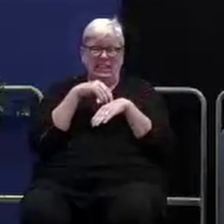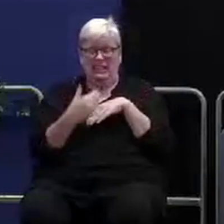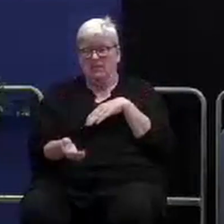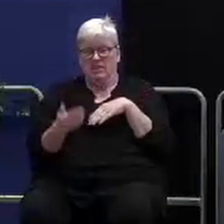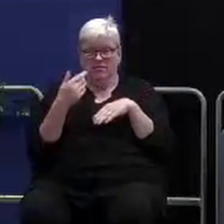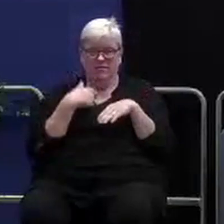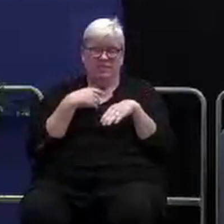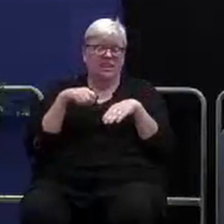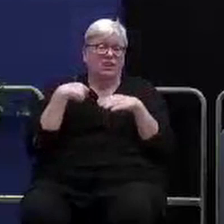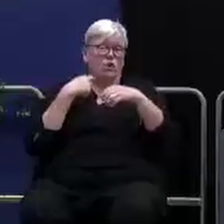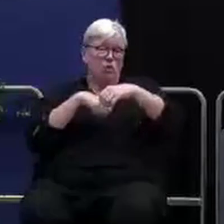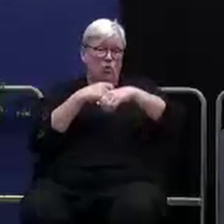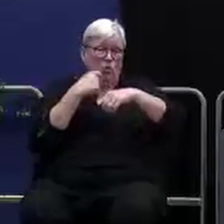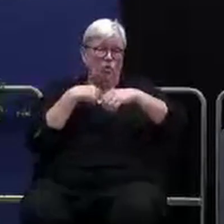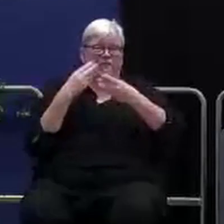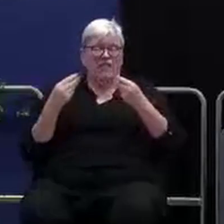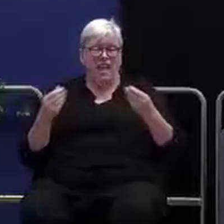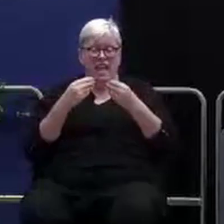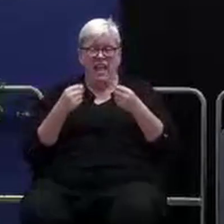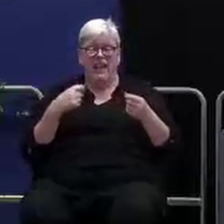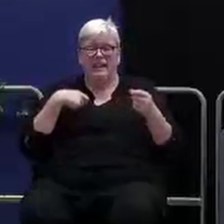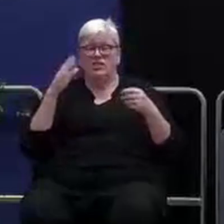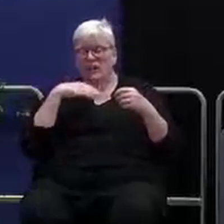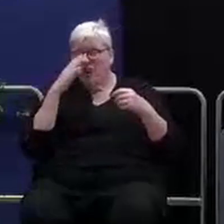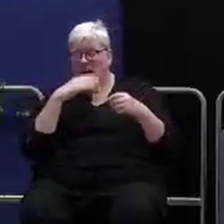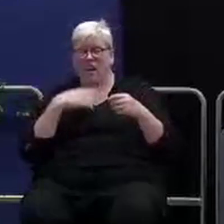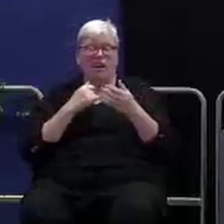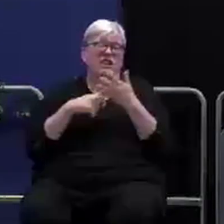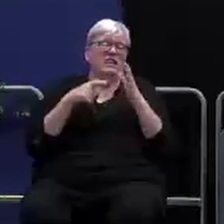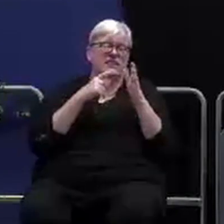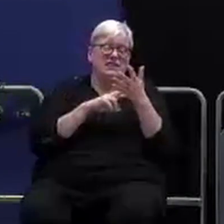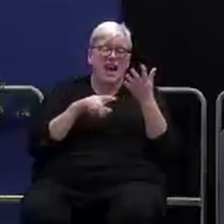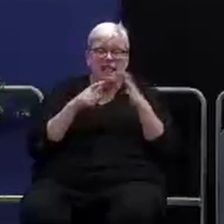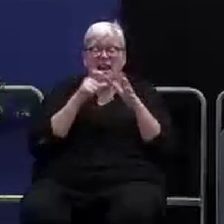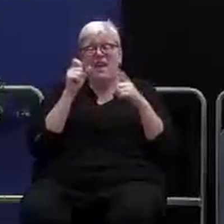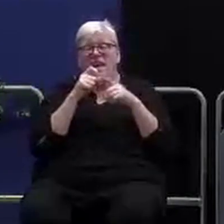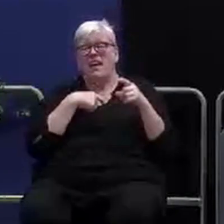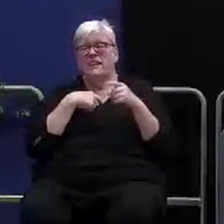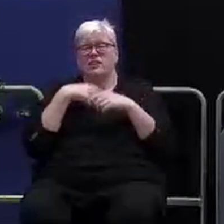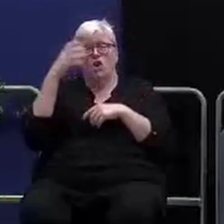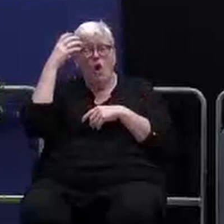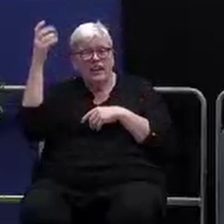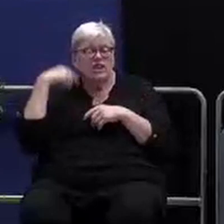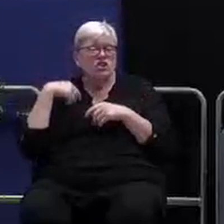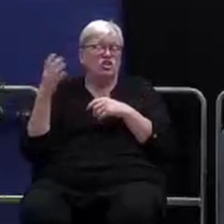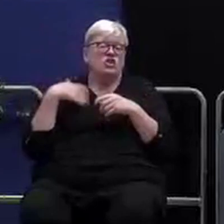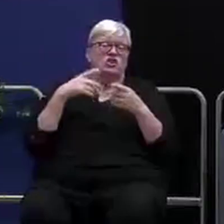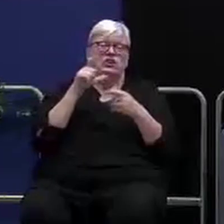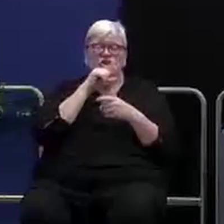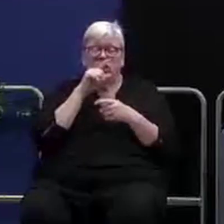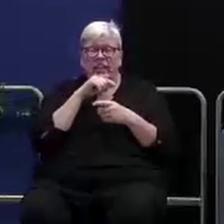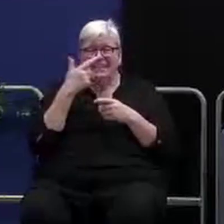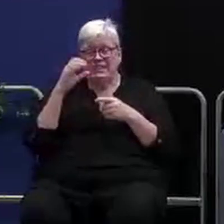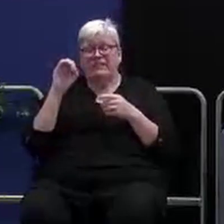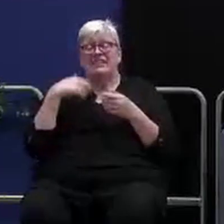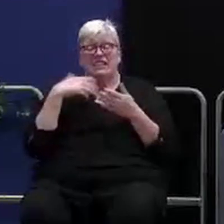itself. Not to mention a curried rice salad, a Waldorf knockoff, coronation chicken. The 70s were long gone, but the